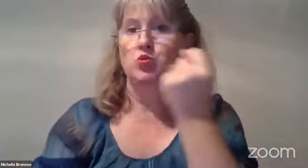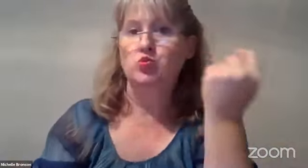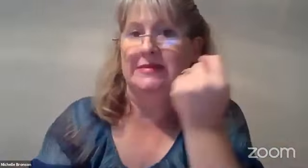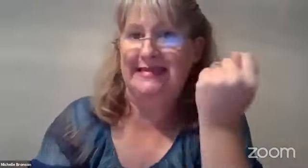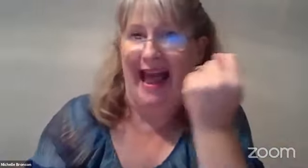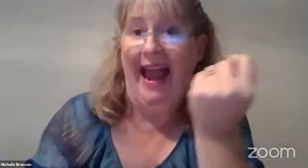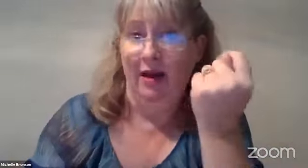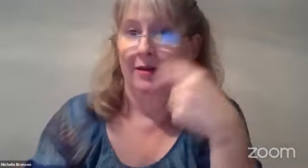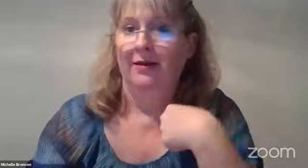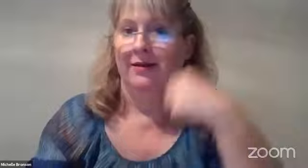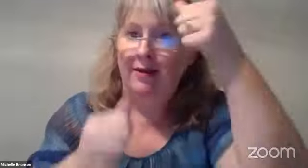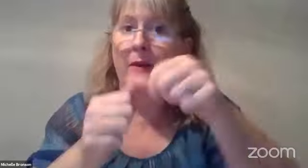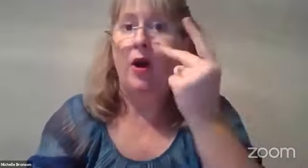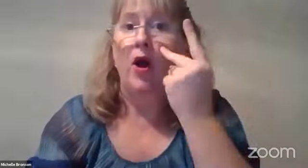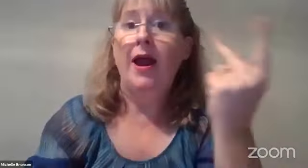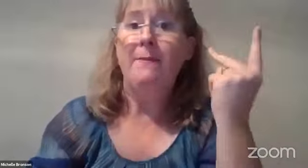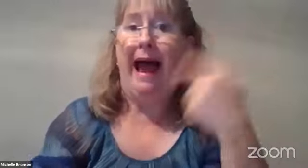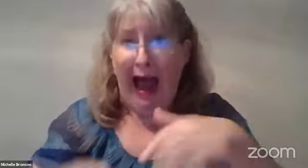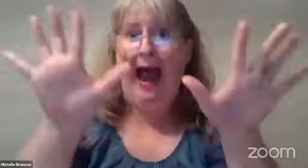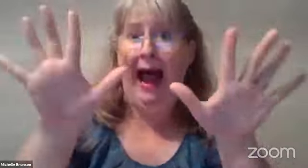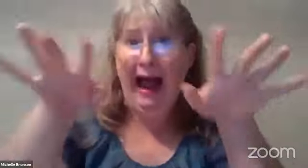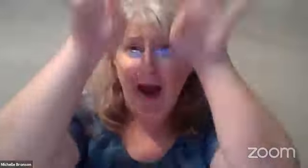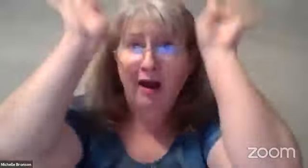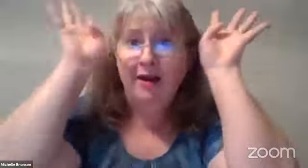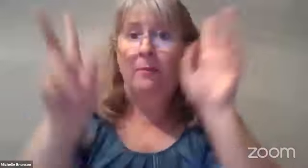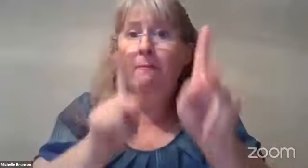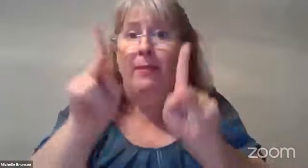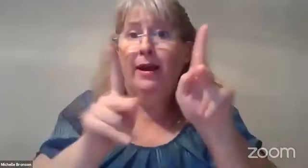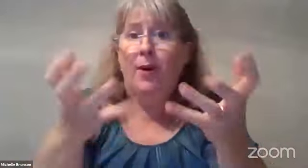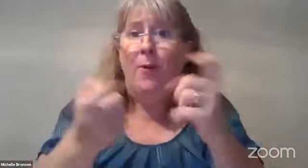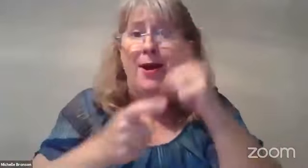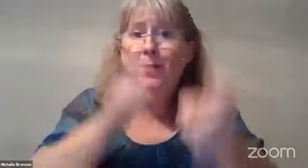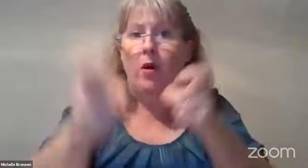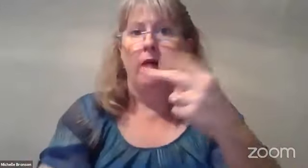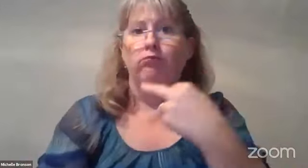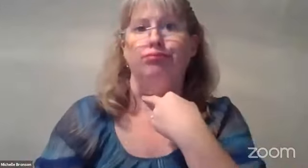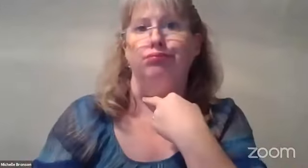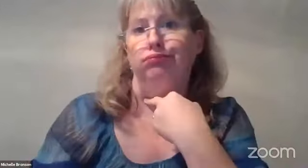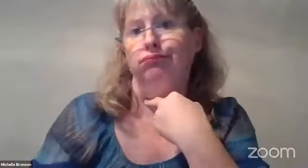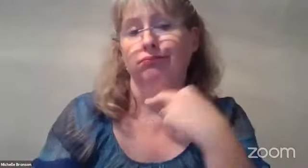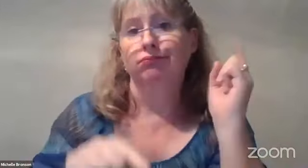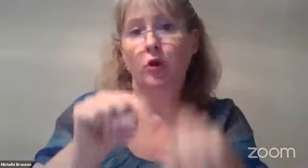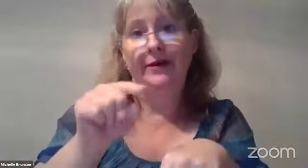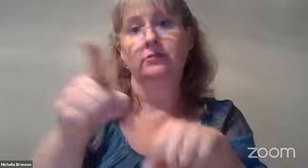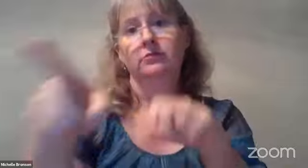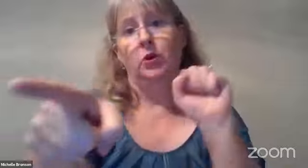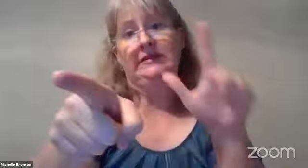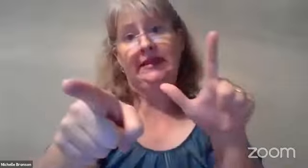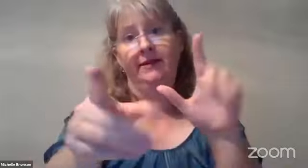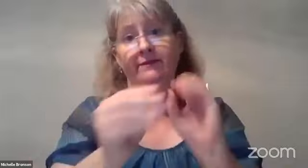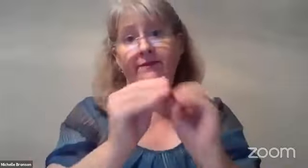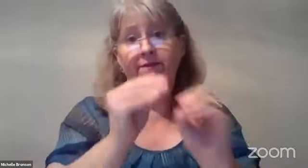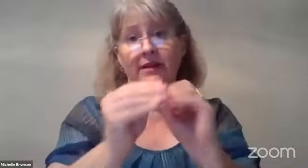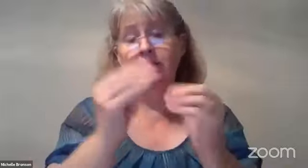same day as Giving Tuesday. So people wanted to donate but couldn't.